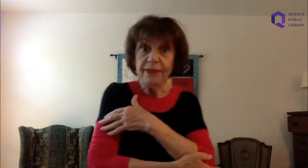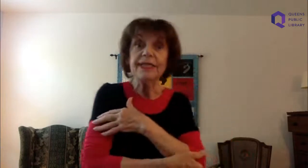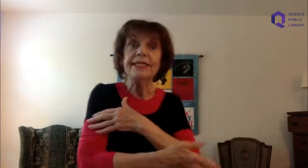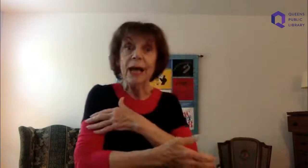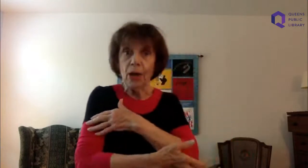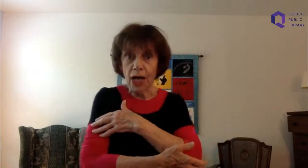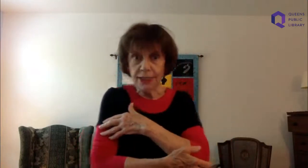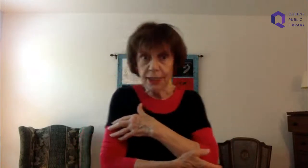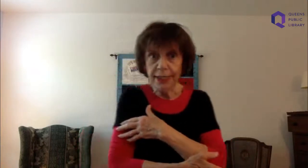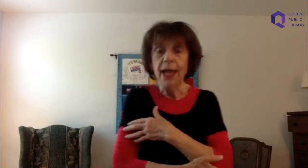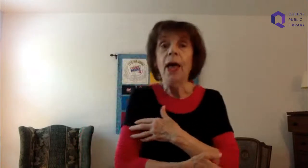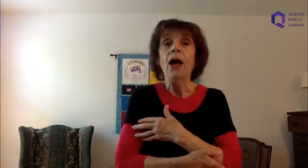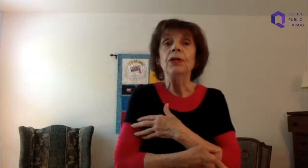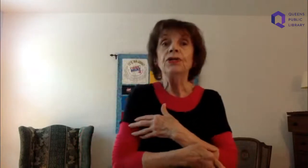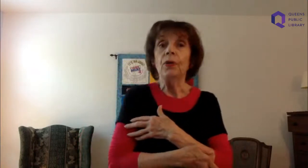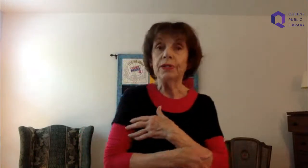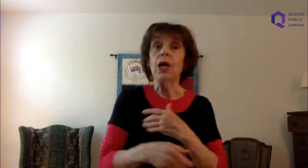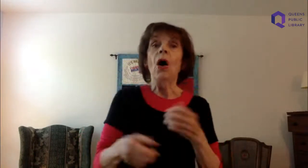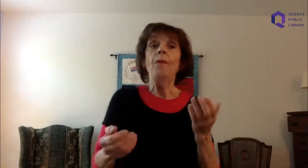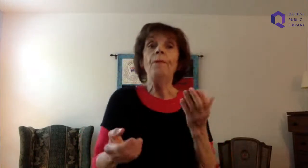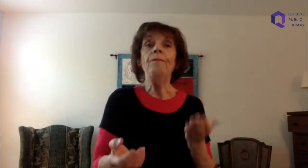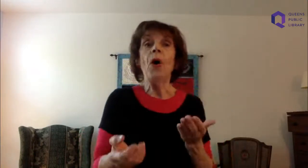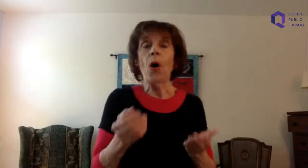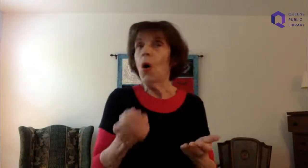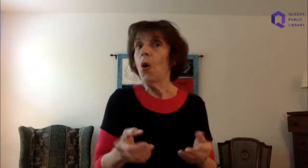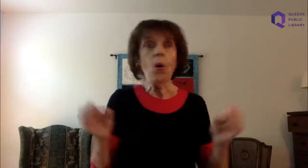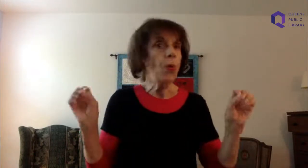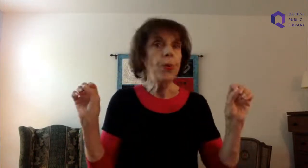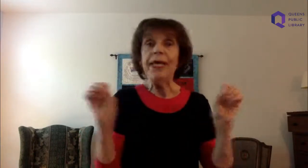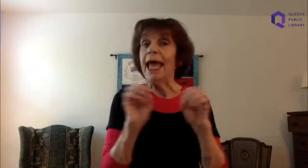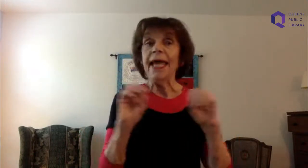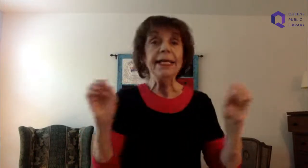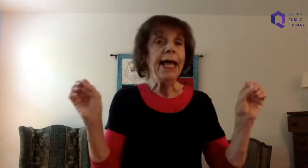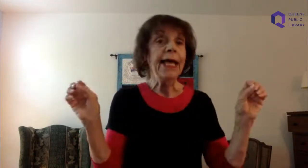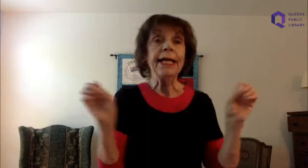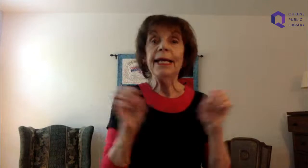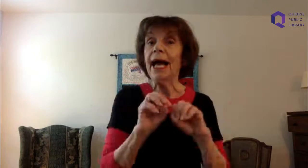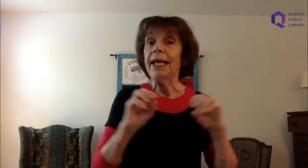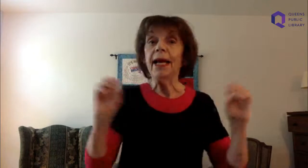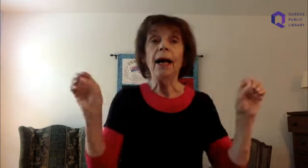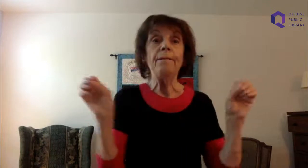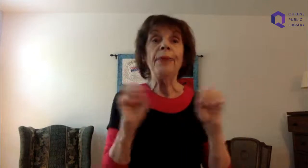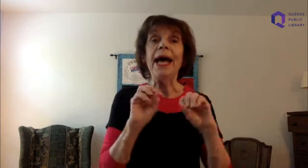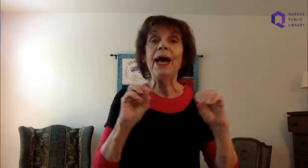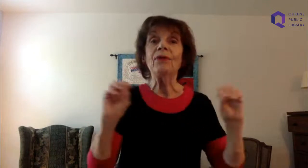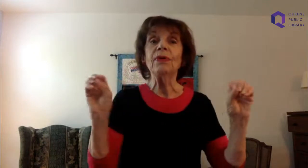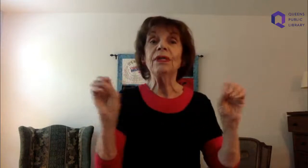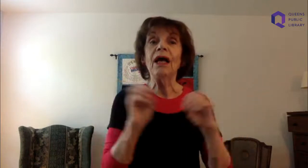this is how I sign it. So it's, oh, we ain't got a barrel of